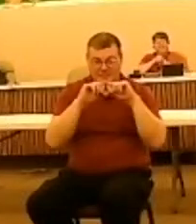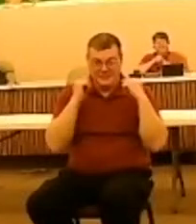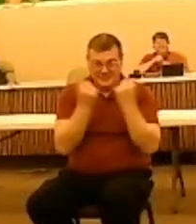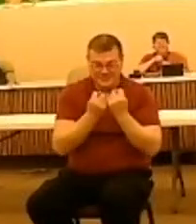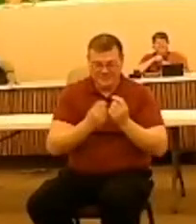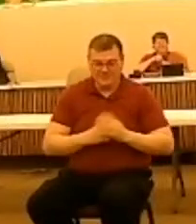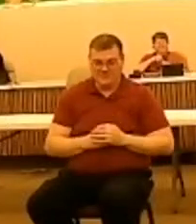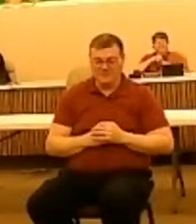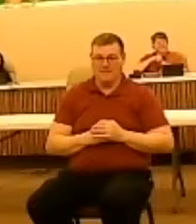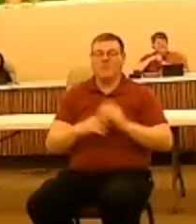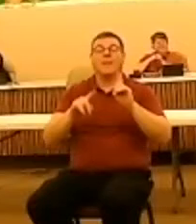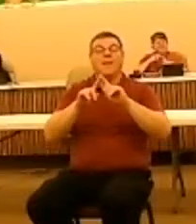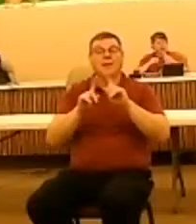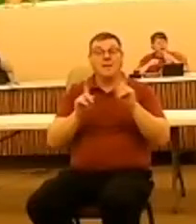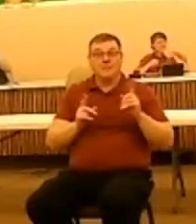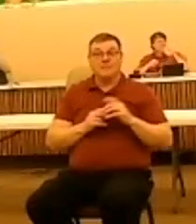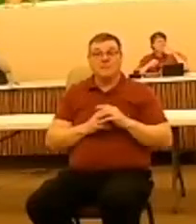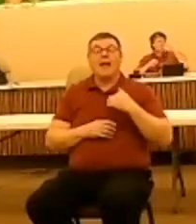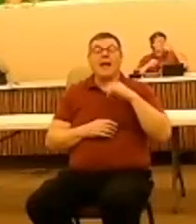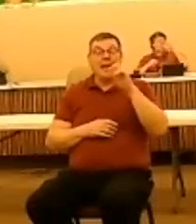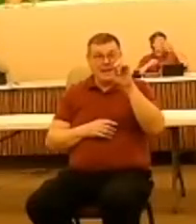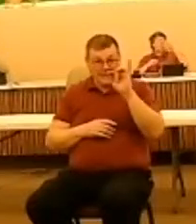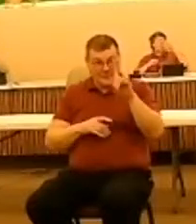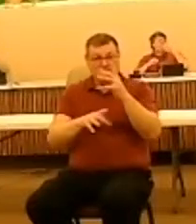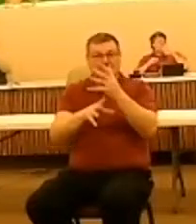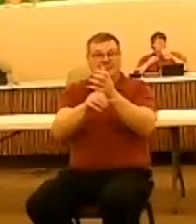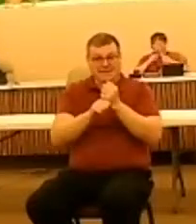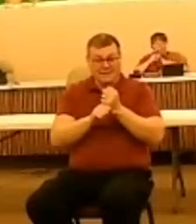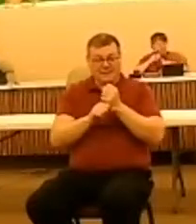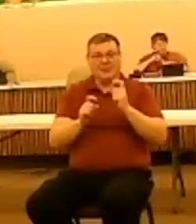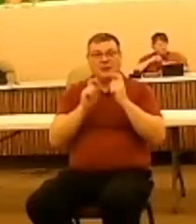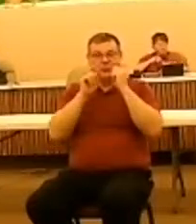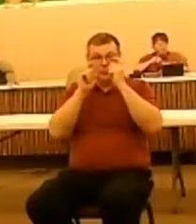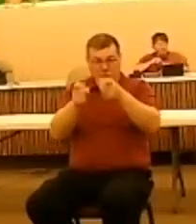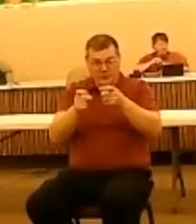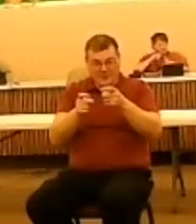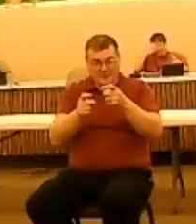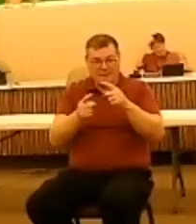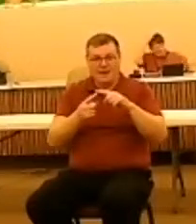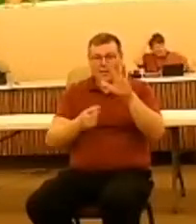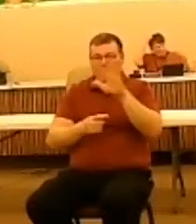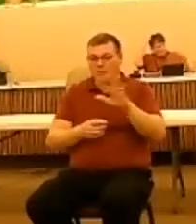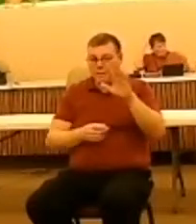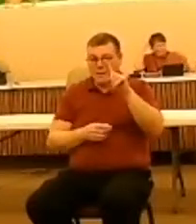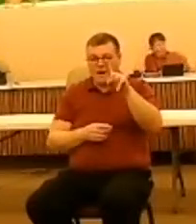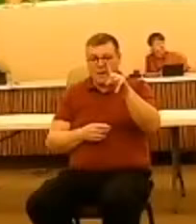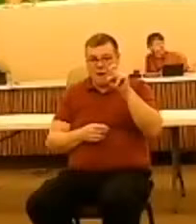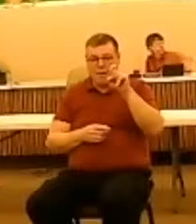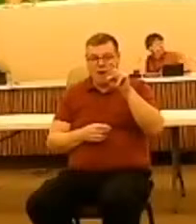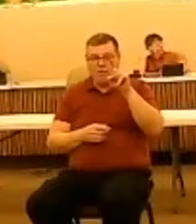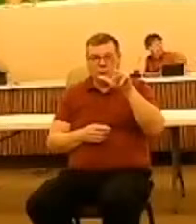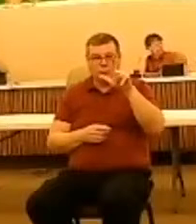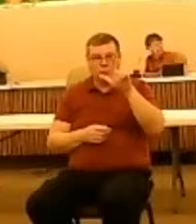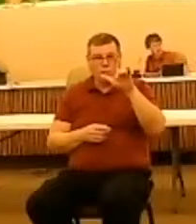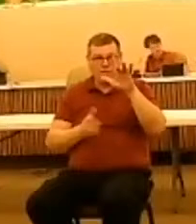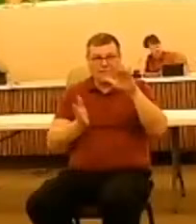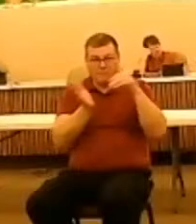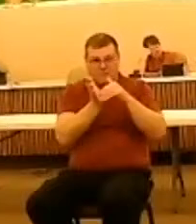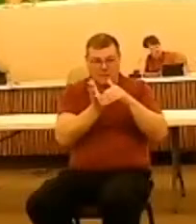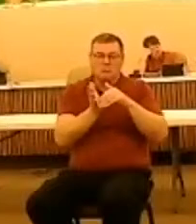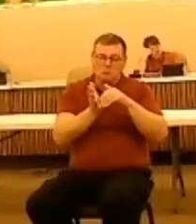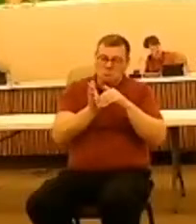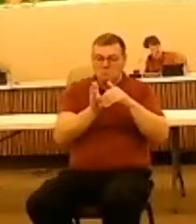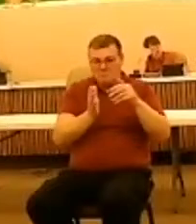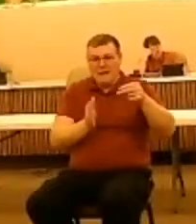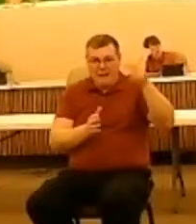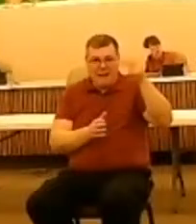But we did get a grant for that, and it's approximately $125,000, which is fairly high